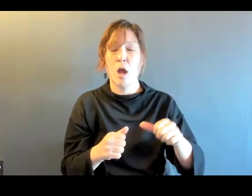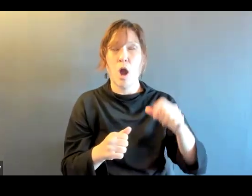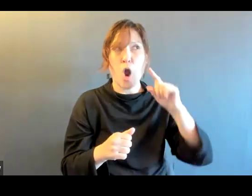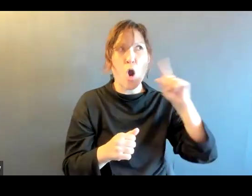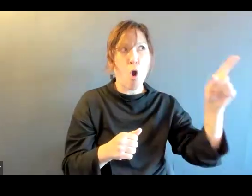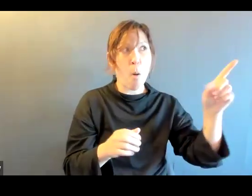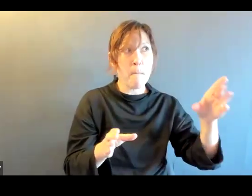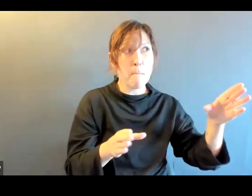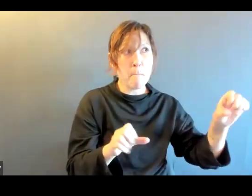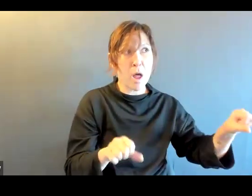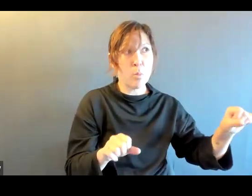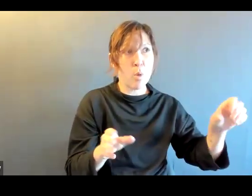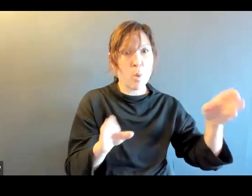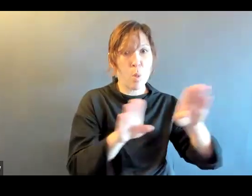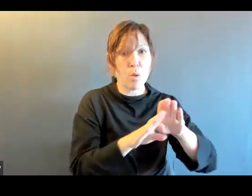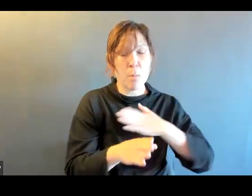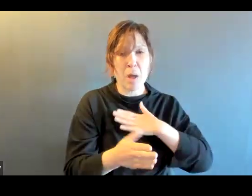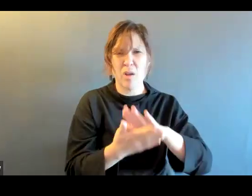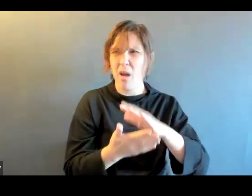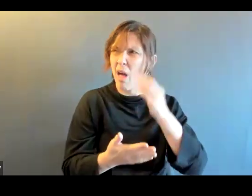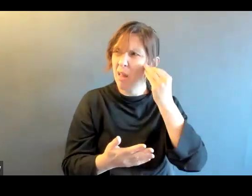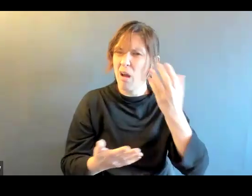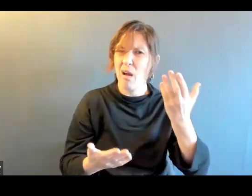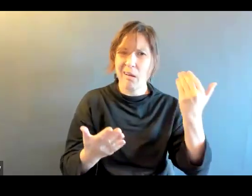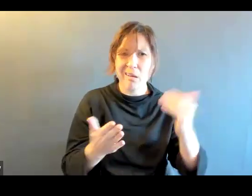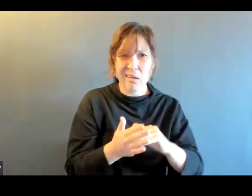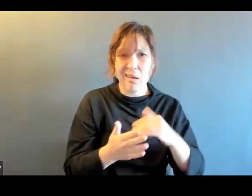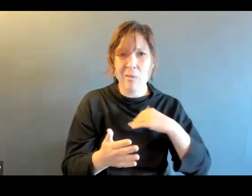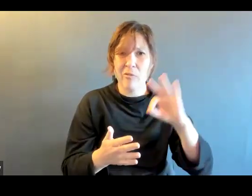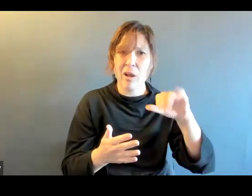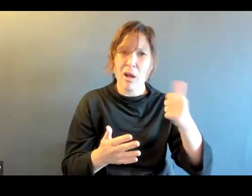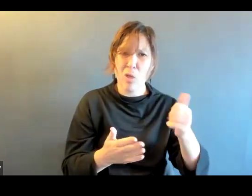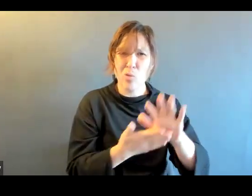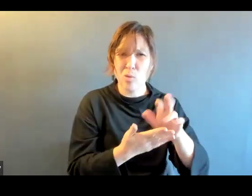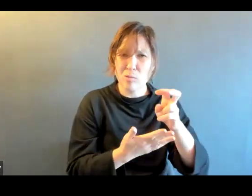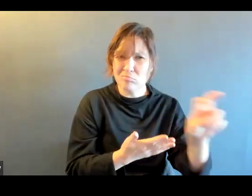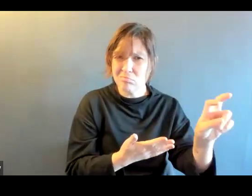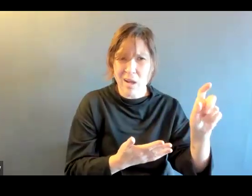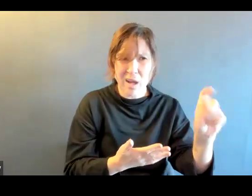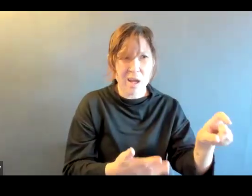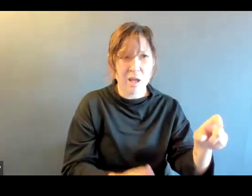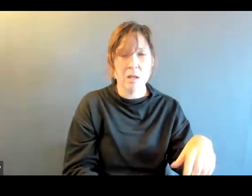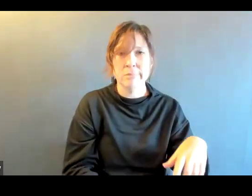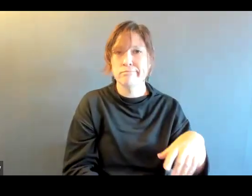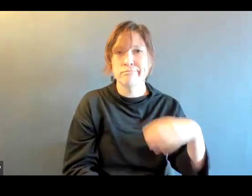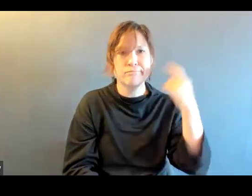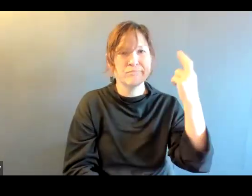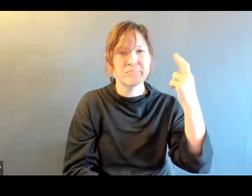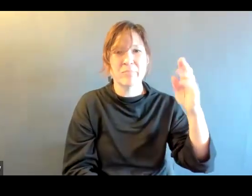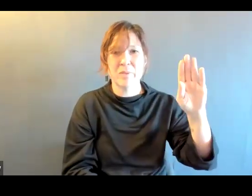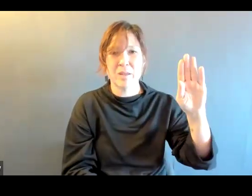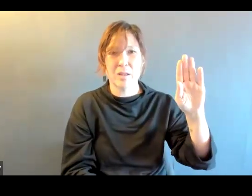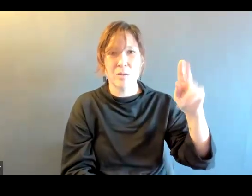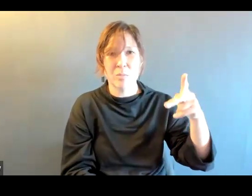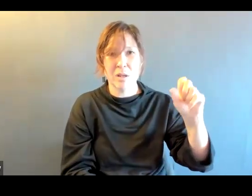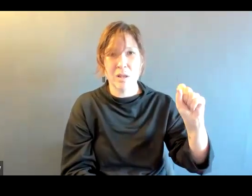school closing was, well, I'll have to find another small school to transfer to. But I quickly realized that it was the district's plan to close all the